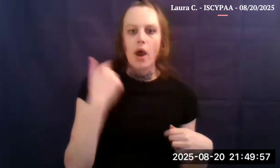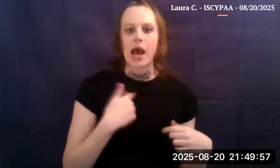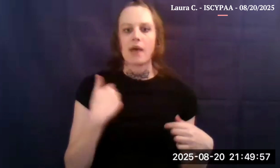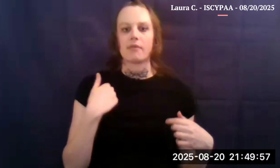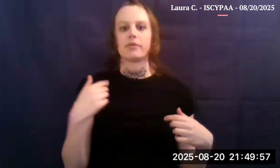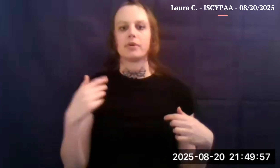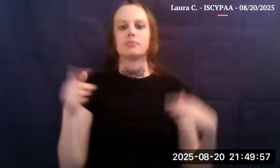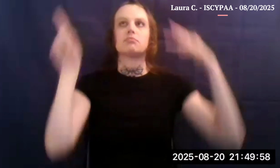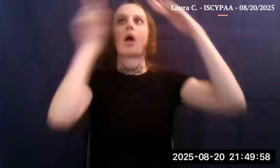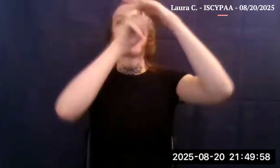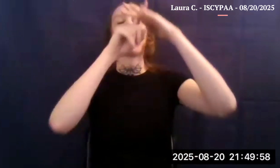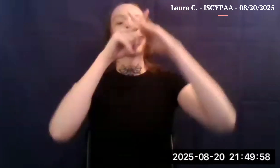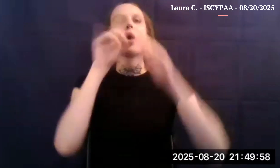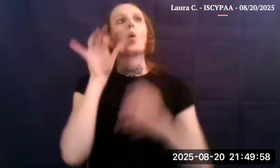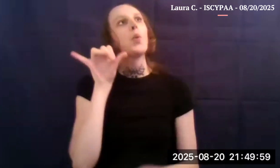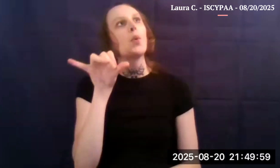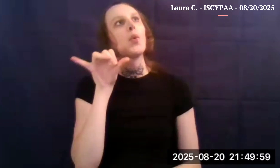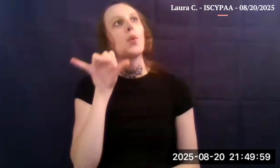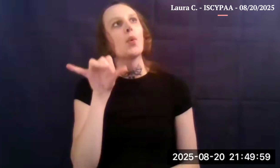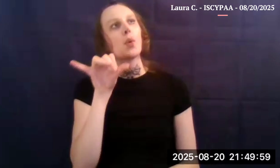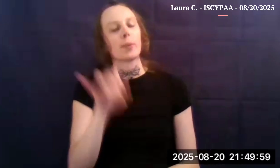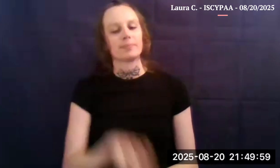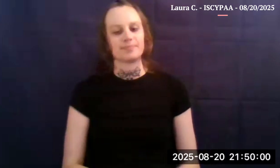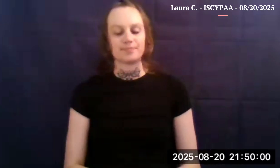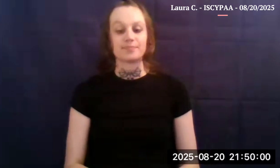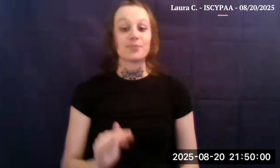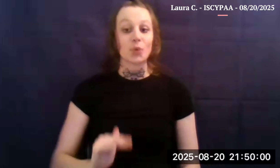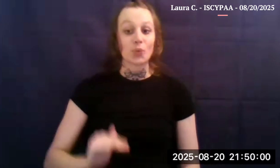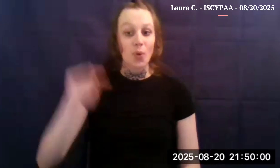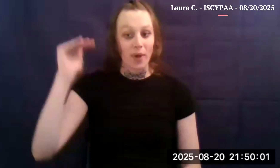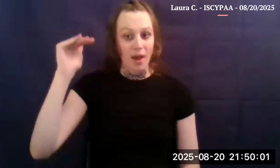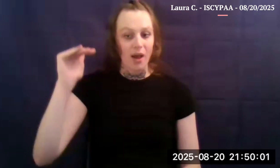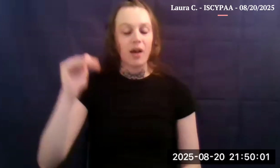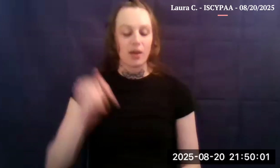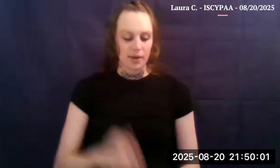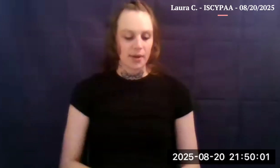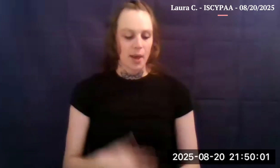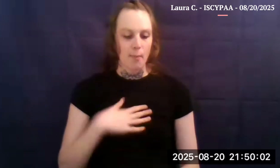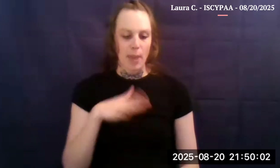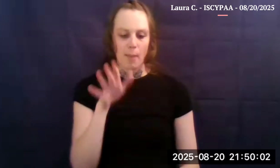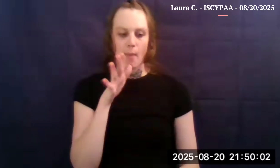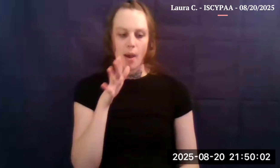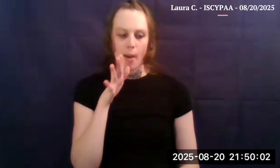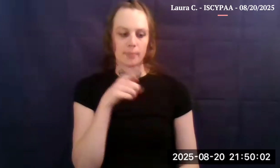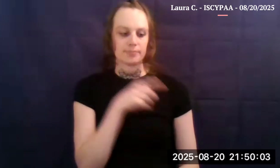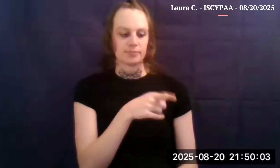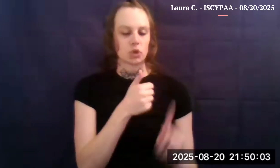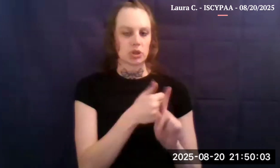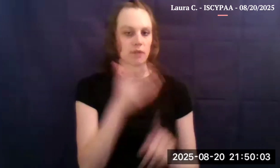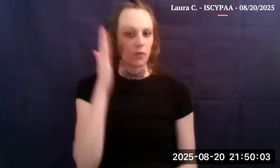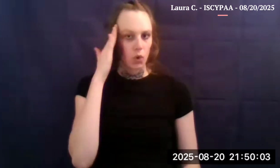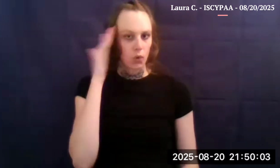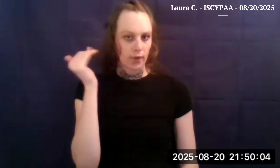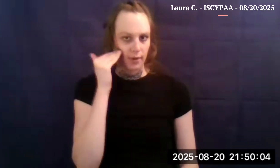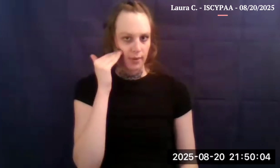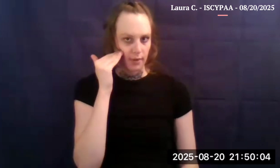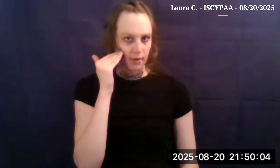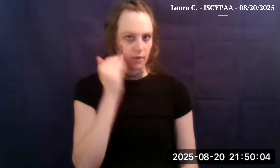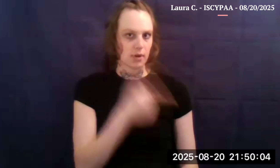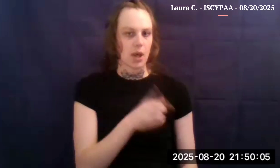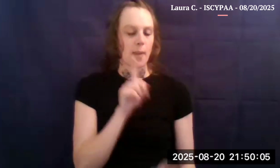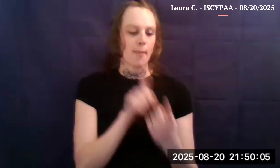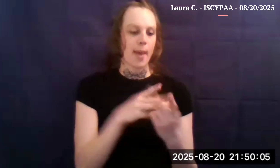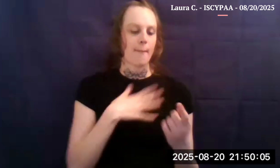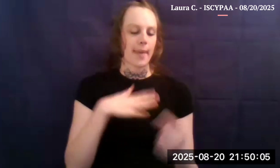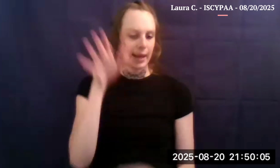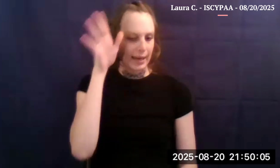right? Okay, so growing up, my mom, she is Korean and she met my dad in Korea.